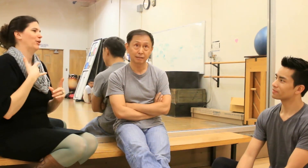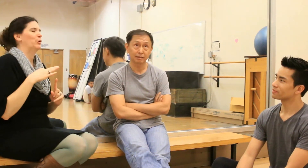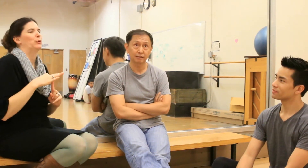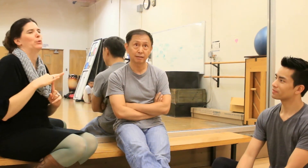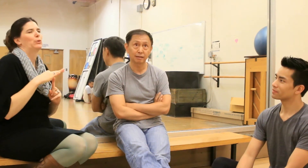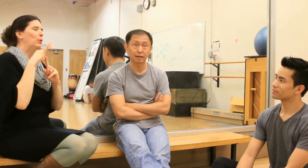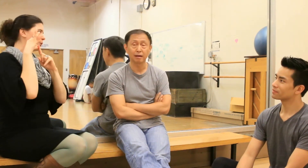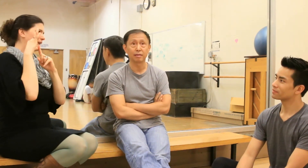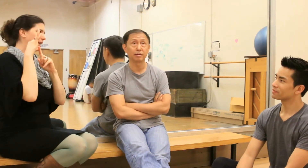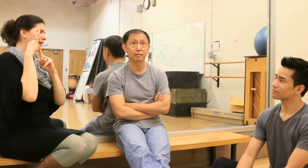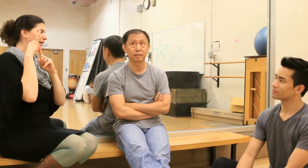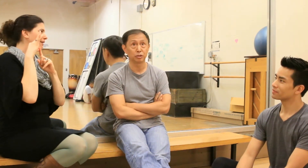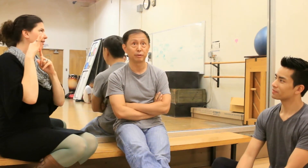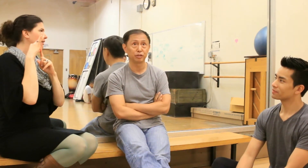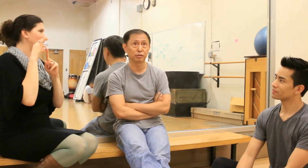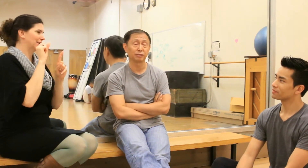unique